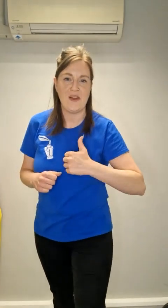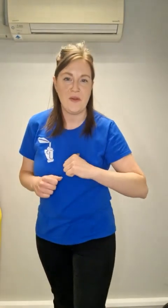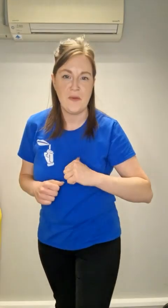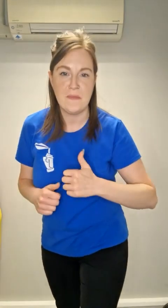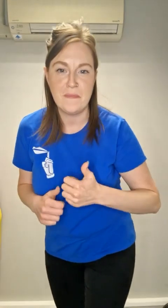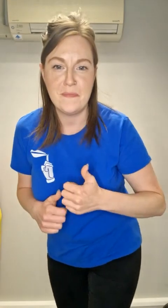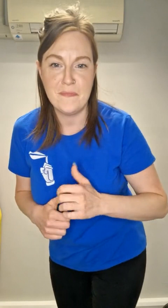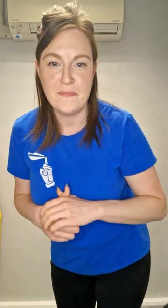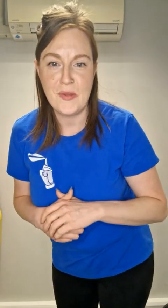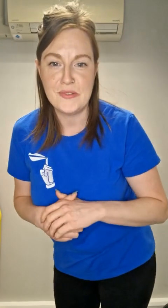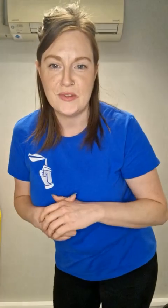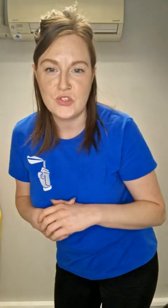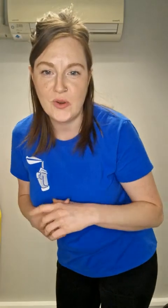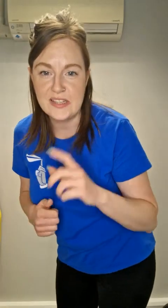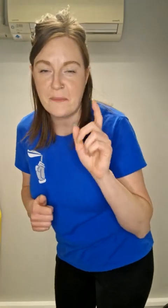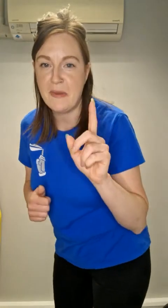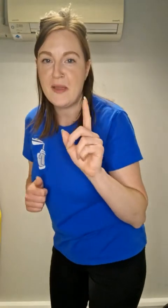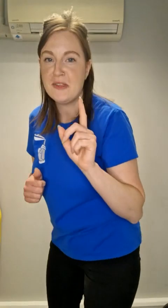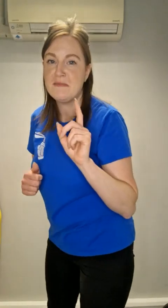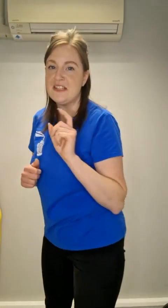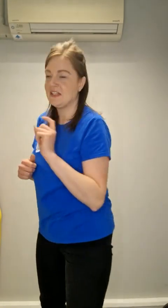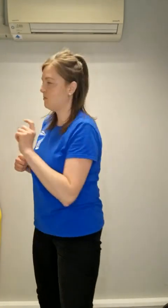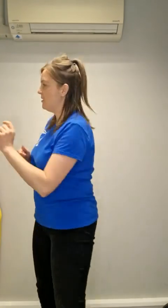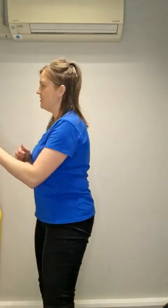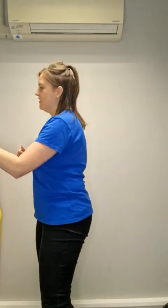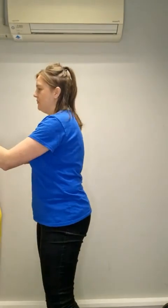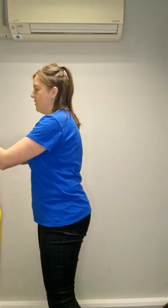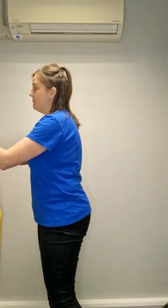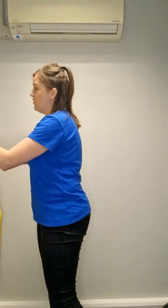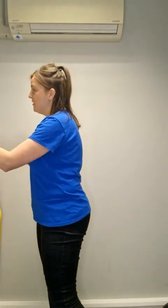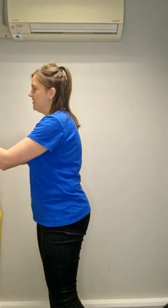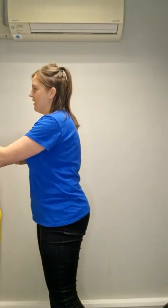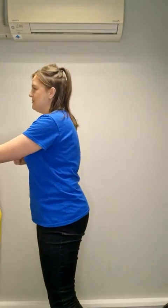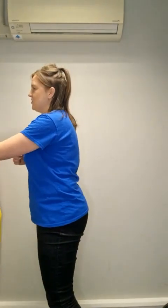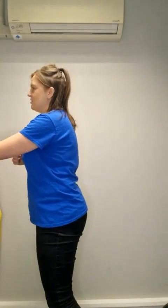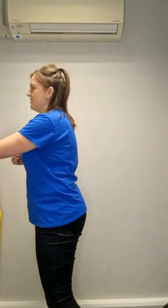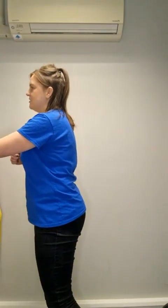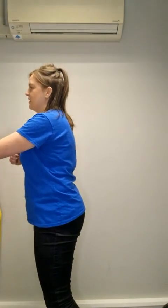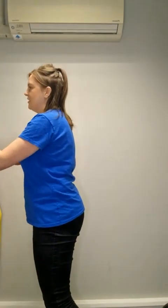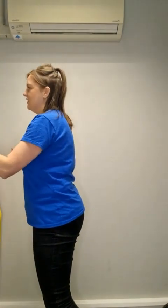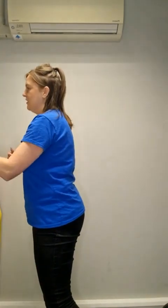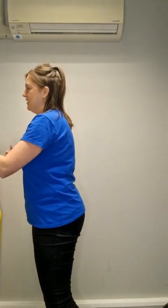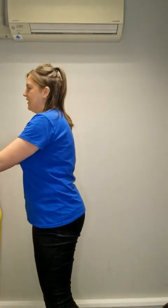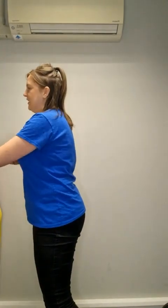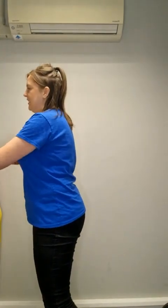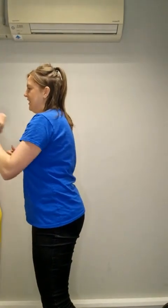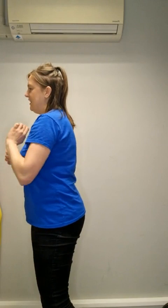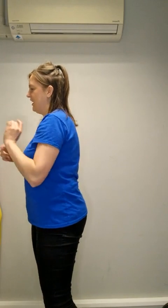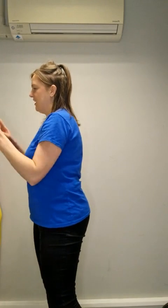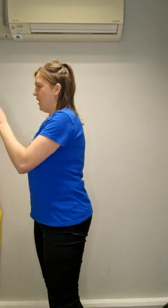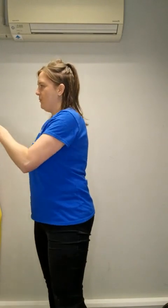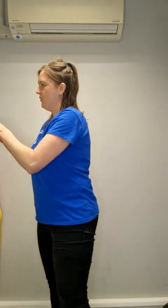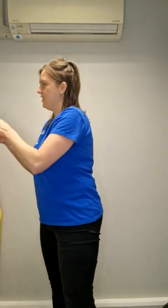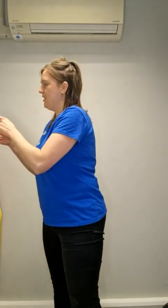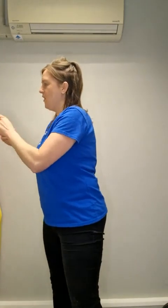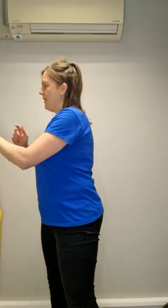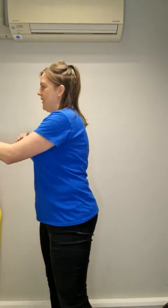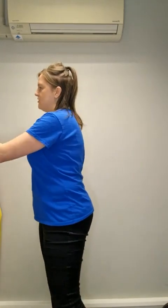Hello, those that have joined, bear with me just one moment. I'm just trying to get it up on the iPad over